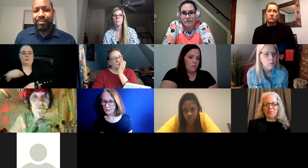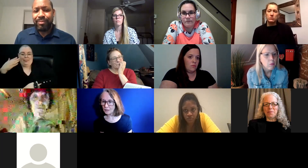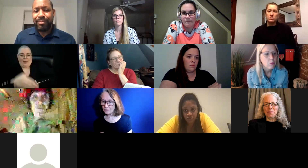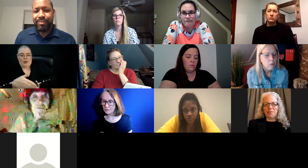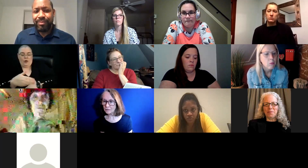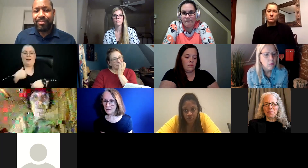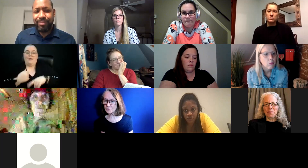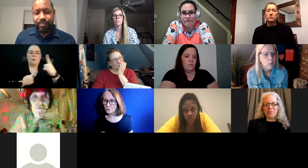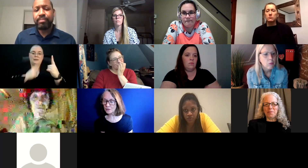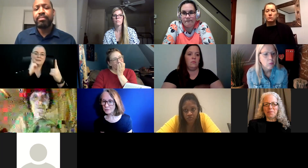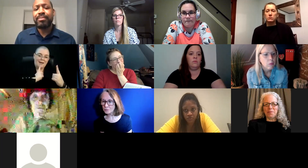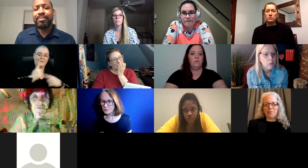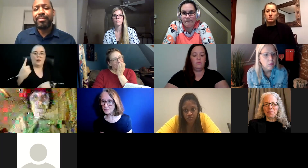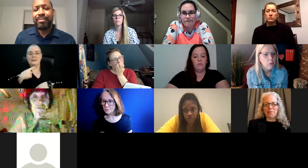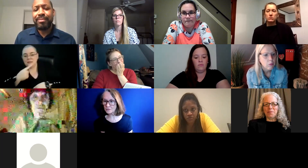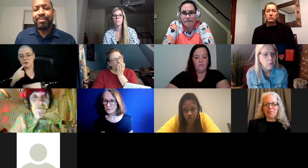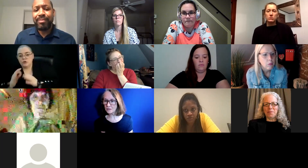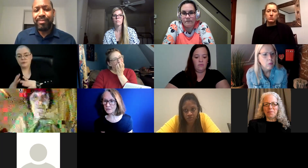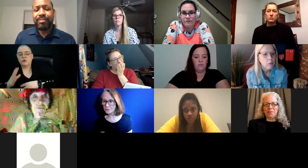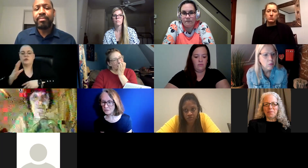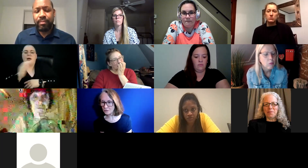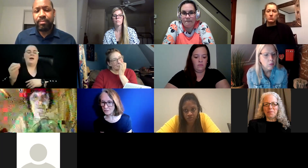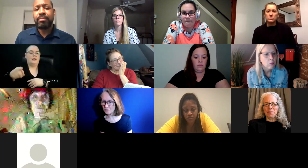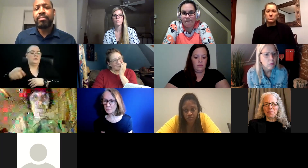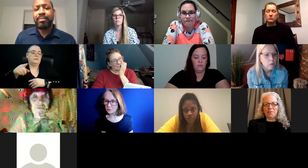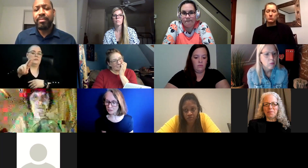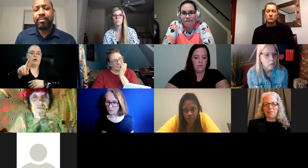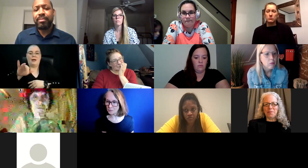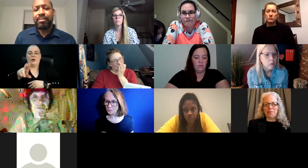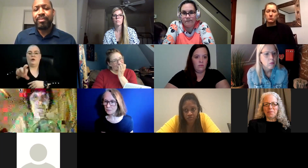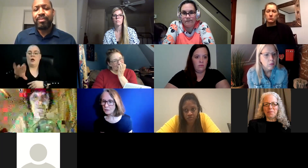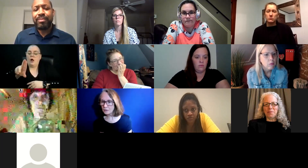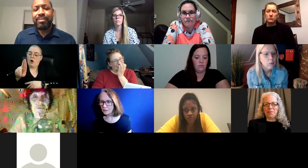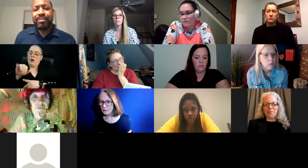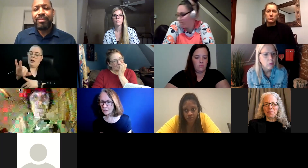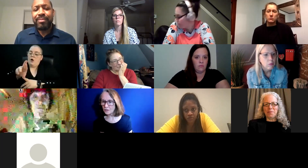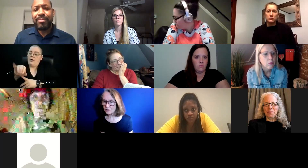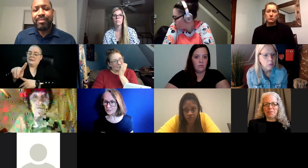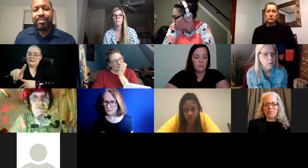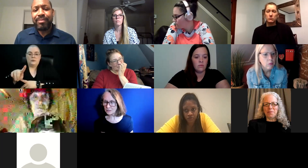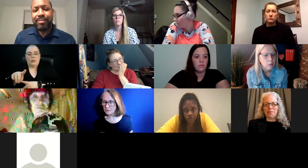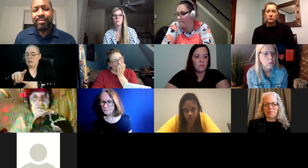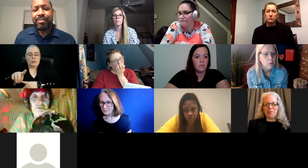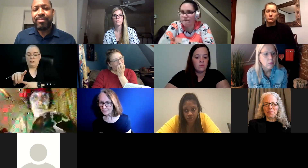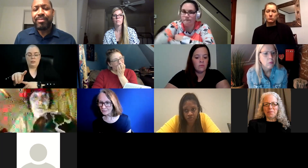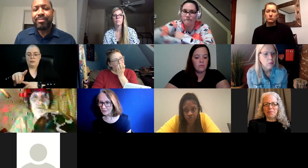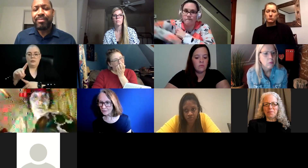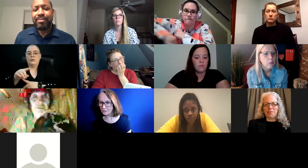And I was one of the community members there. There were deaf people and hearing people, and RIRID. No,